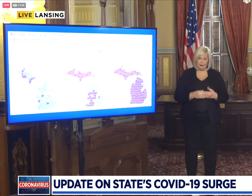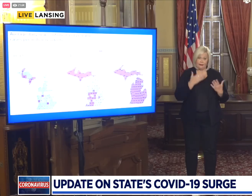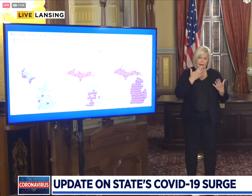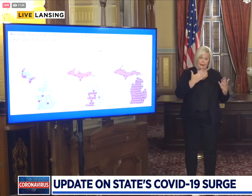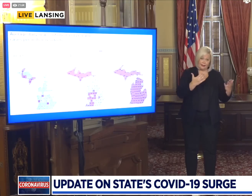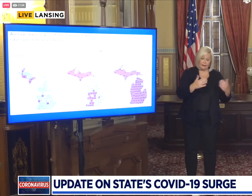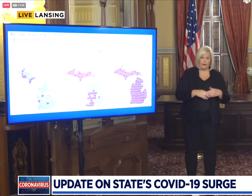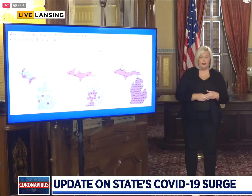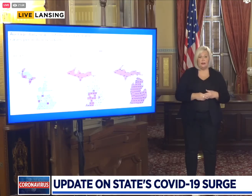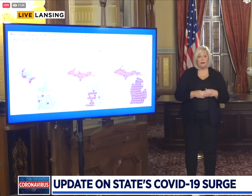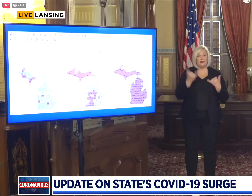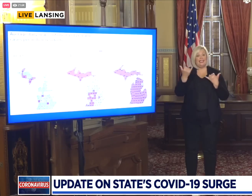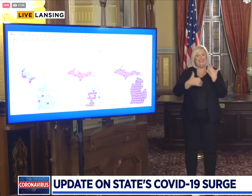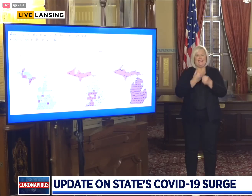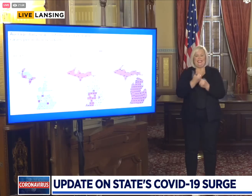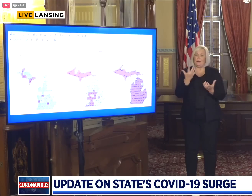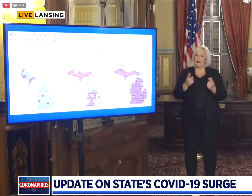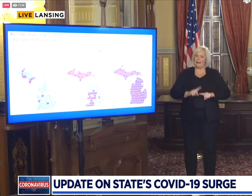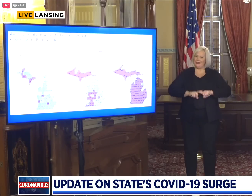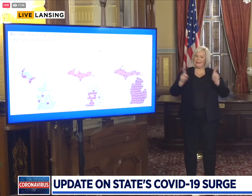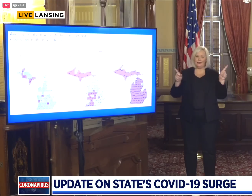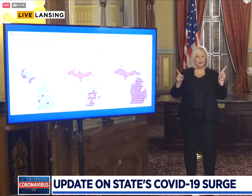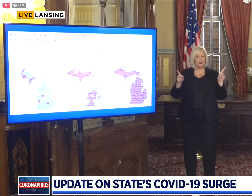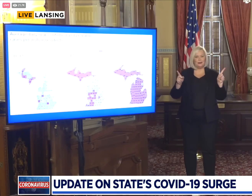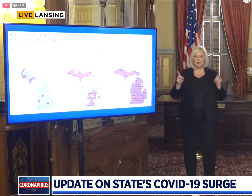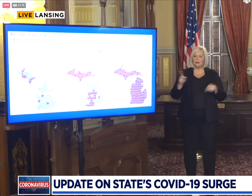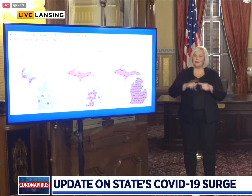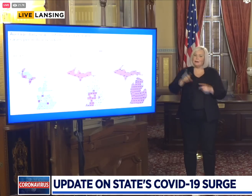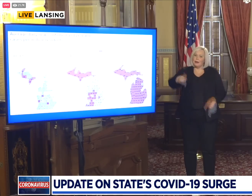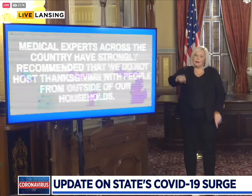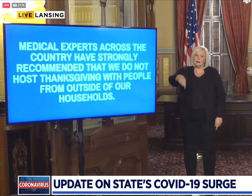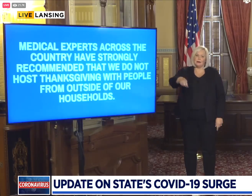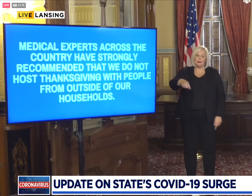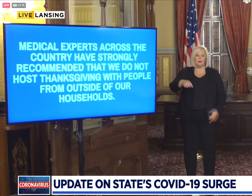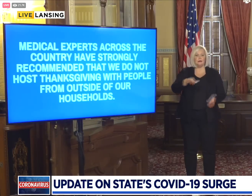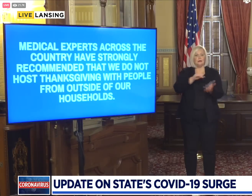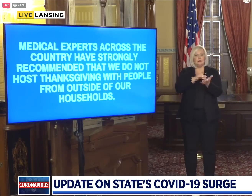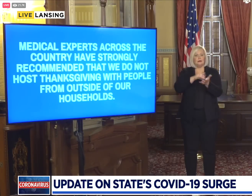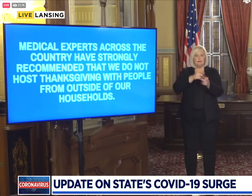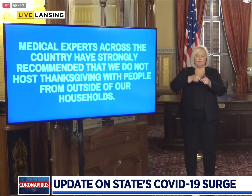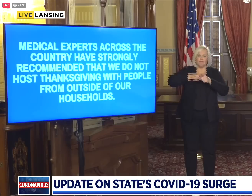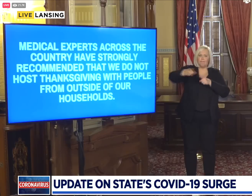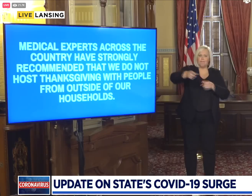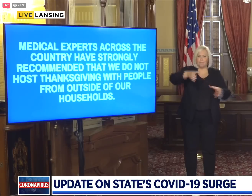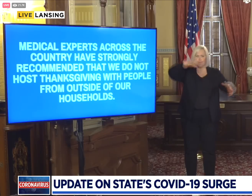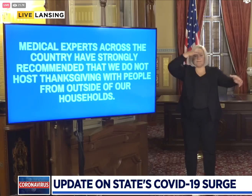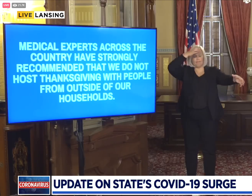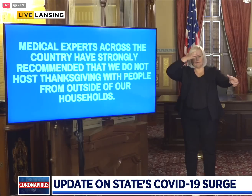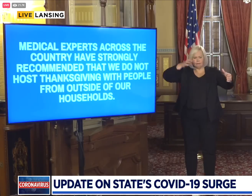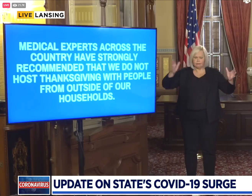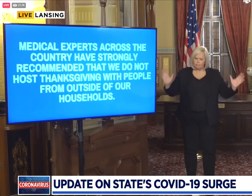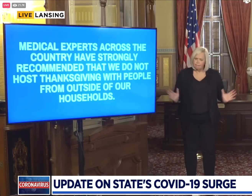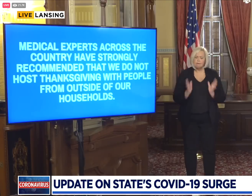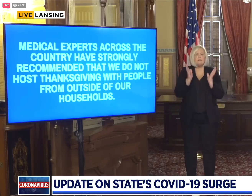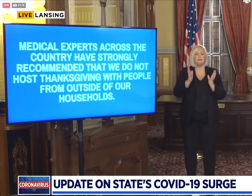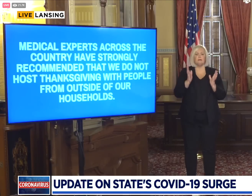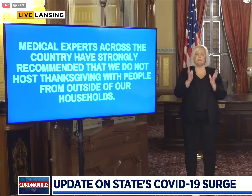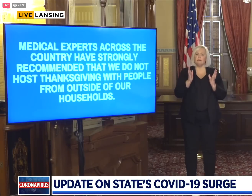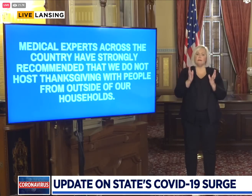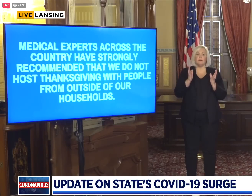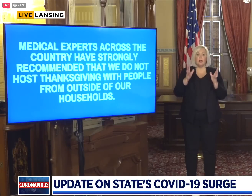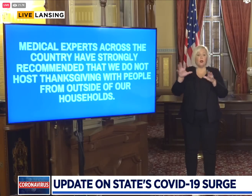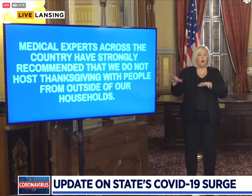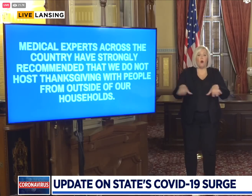Thanksgiving is going to look different this year. It just has to. Medical experts across the country strongly recommend that we do not